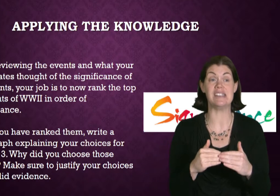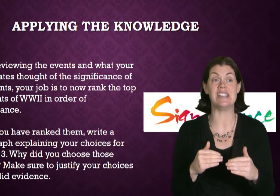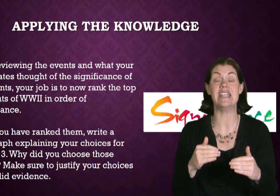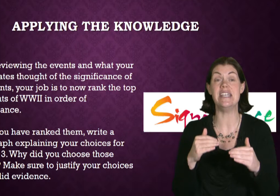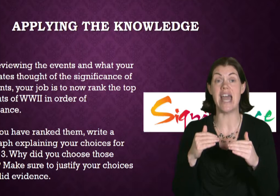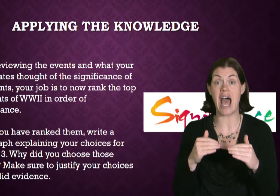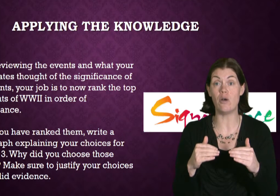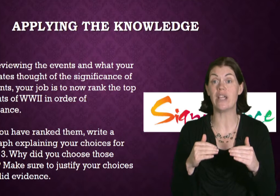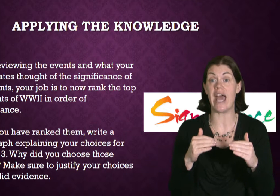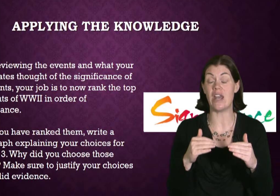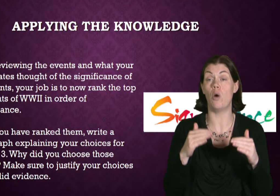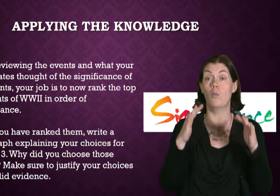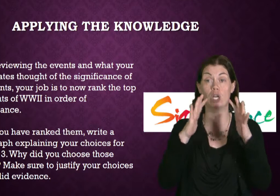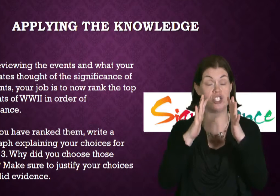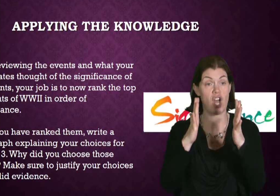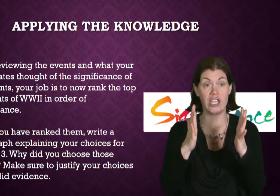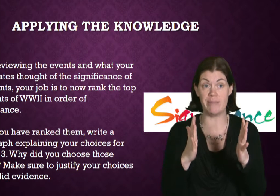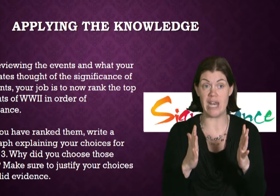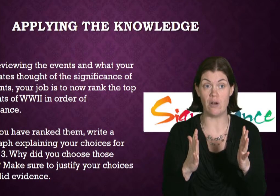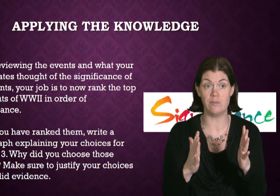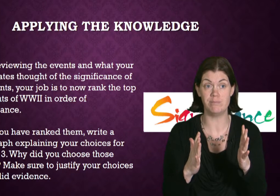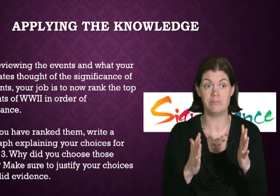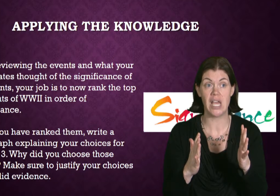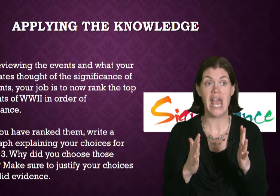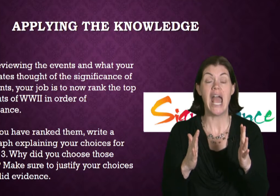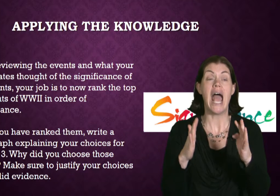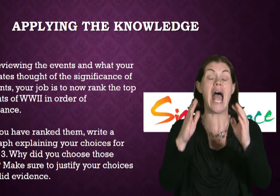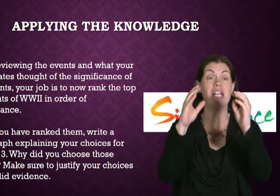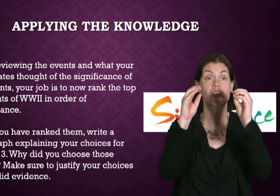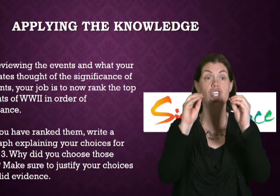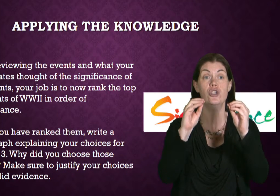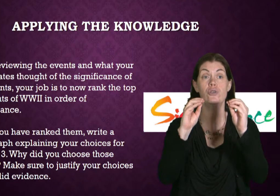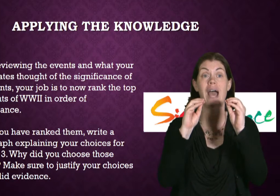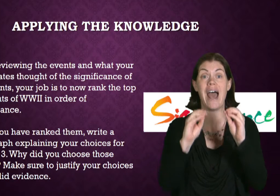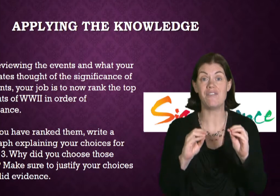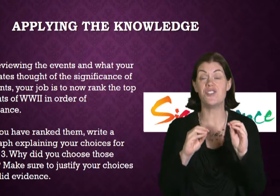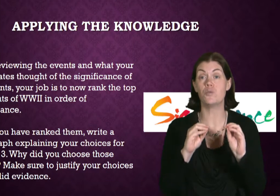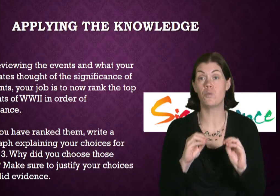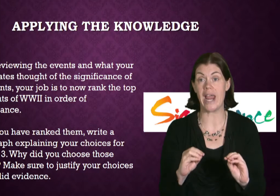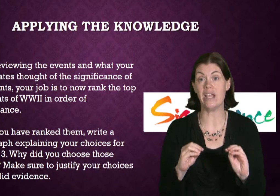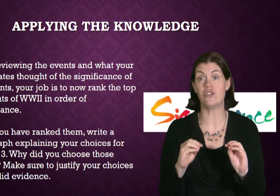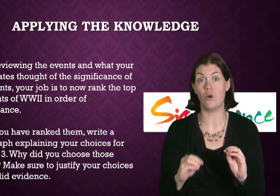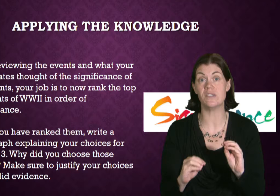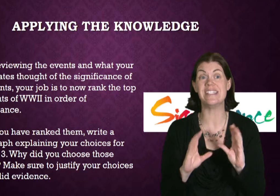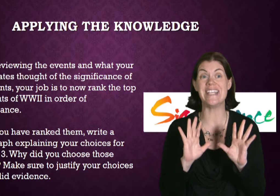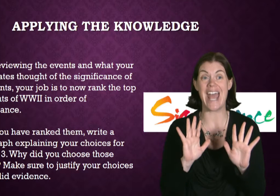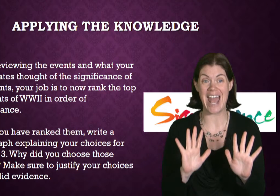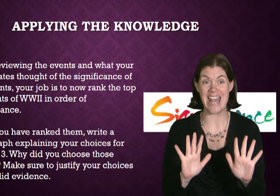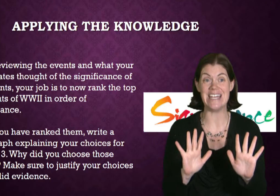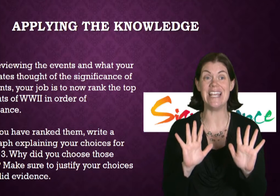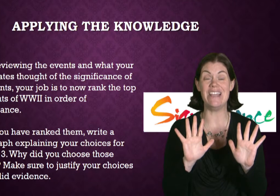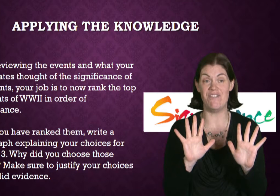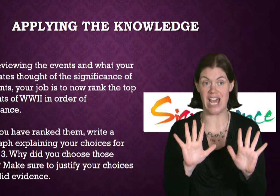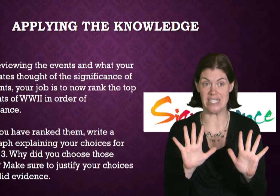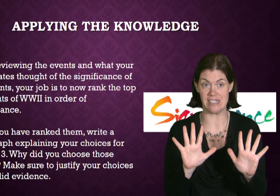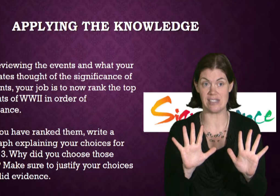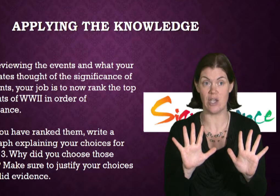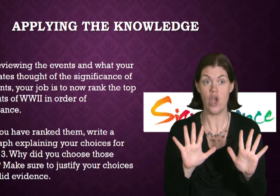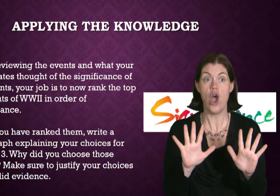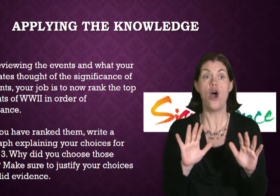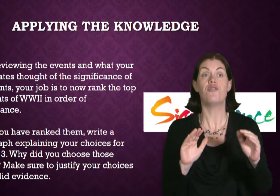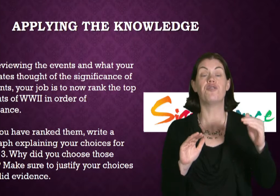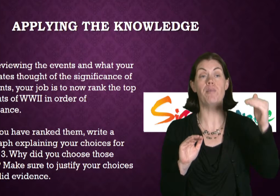step is to now get a Word document out, and you have to rank those 10